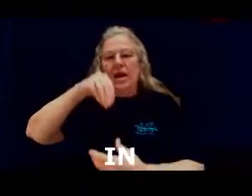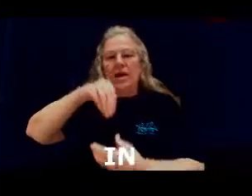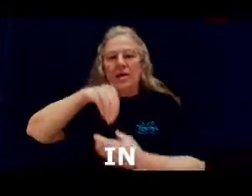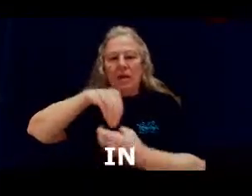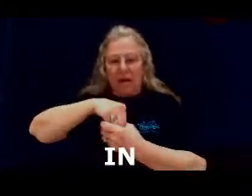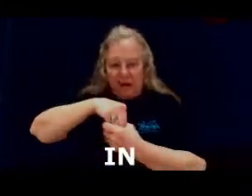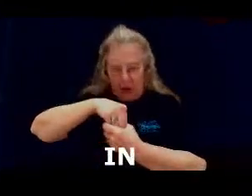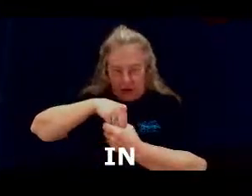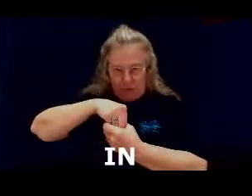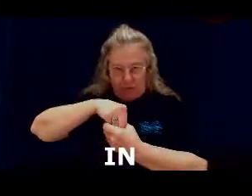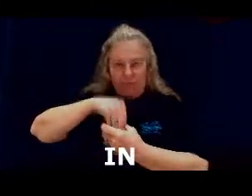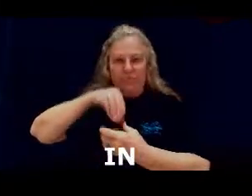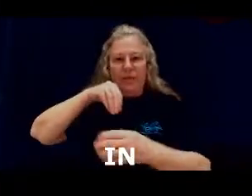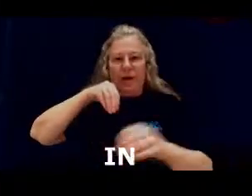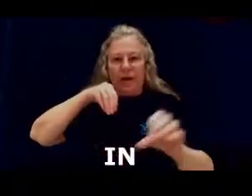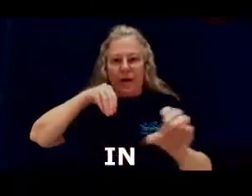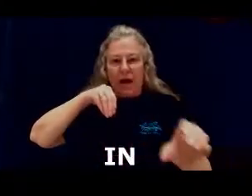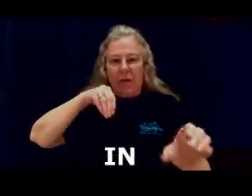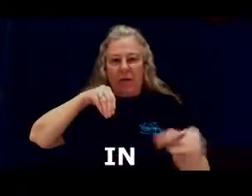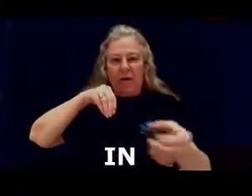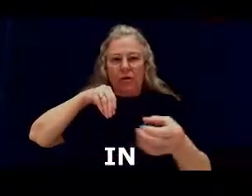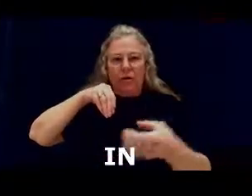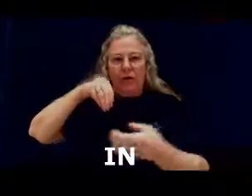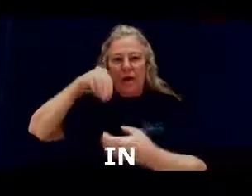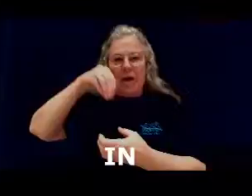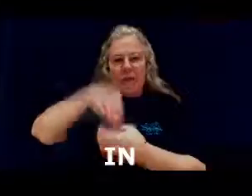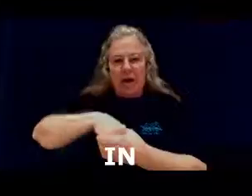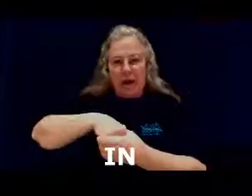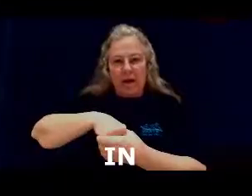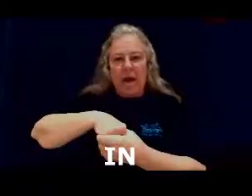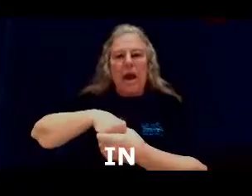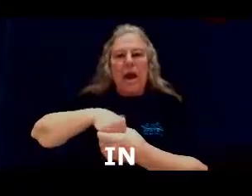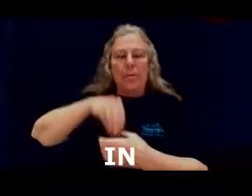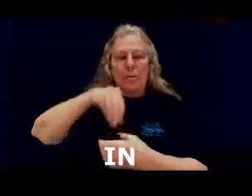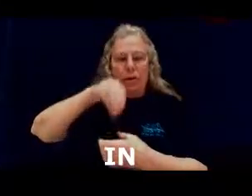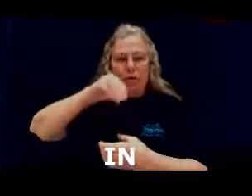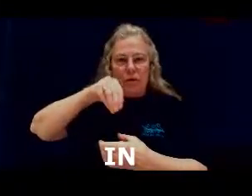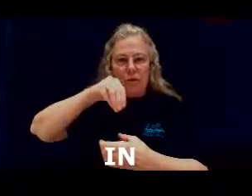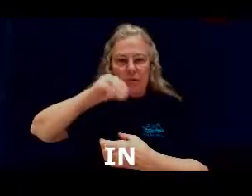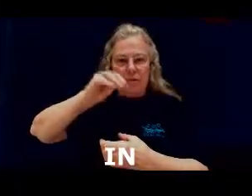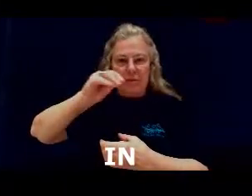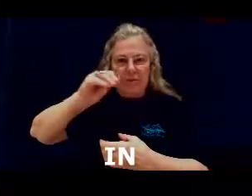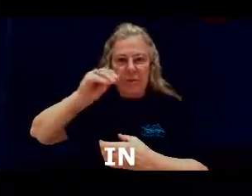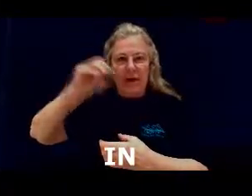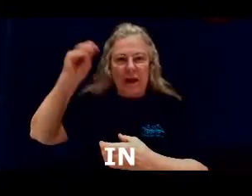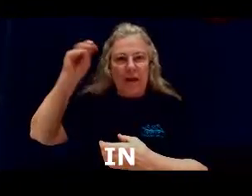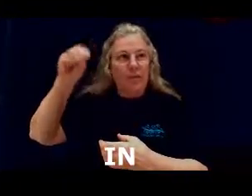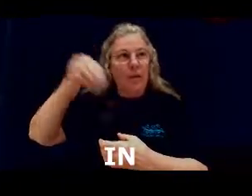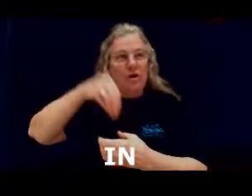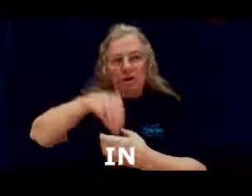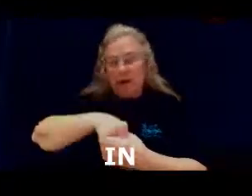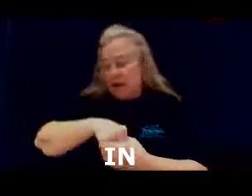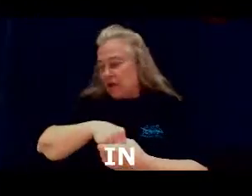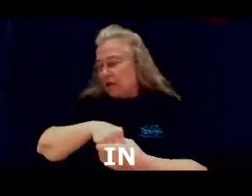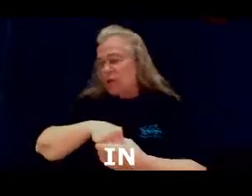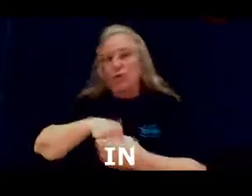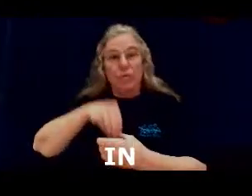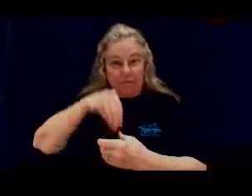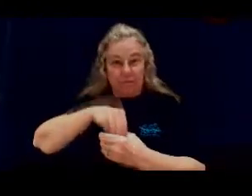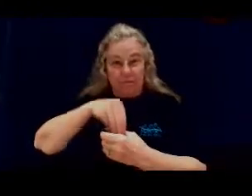Within, and you cup your non-dominant hand and put your dominant hand pinched into